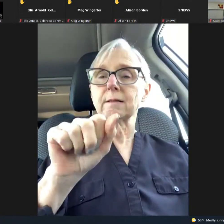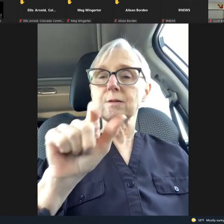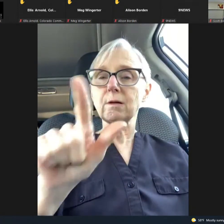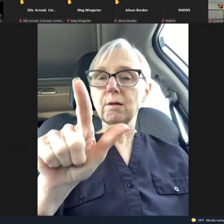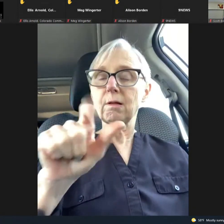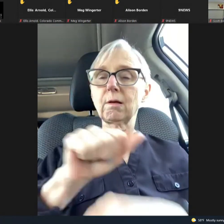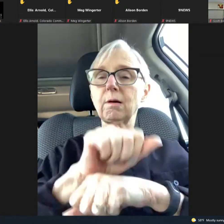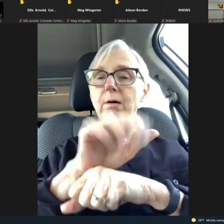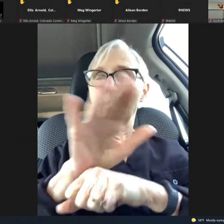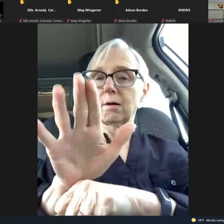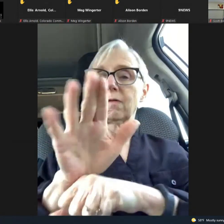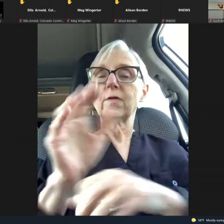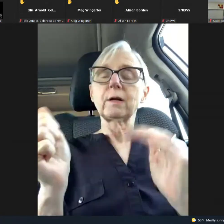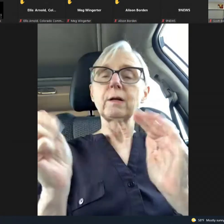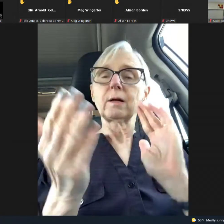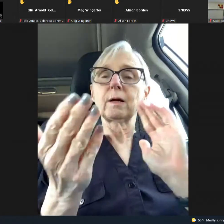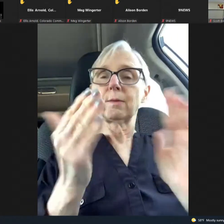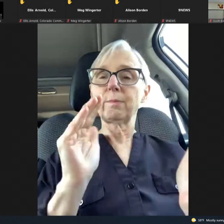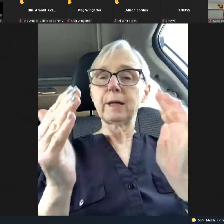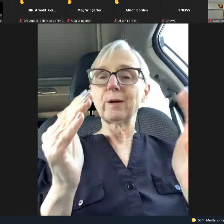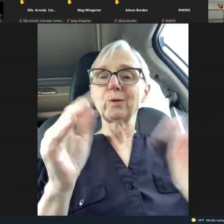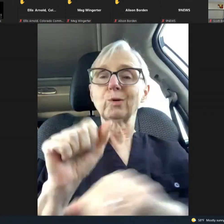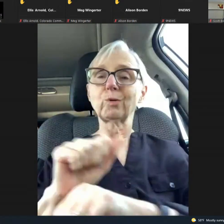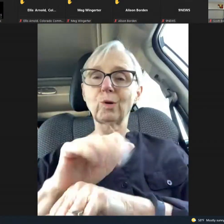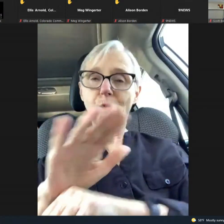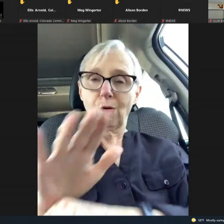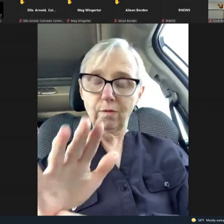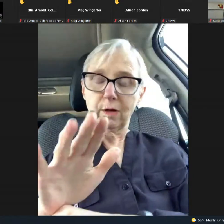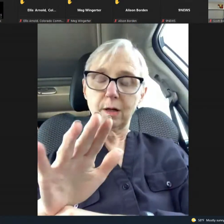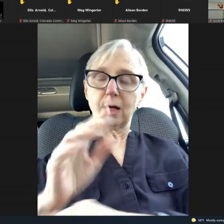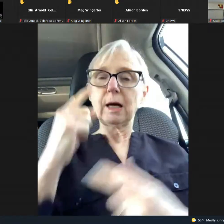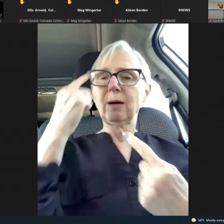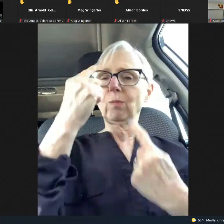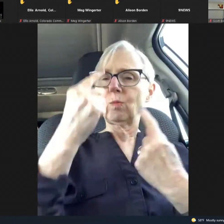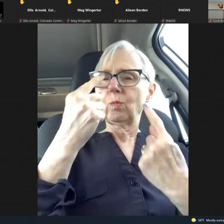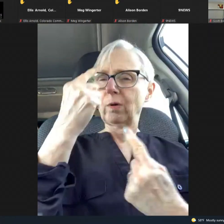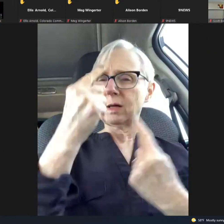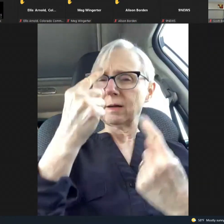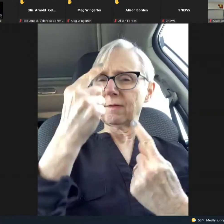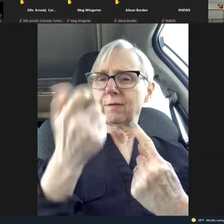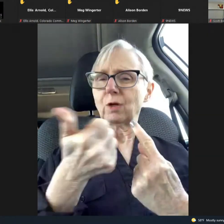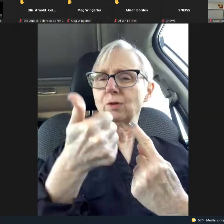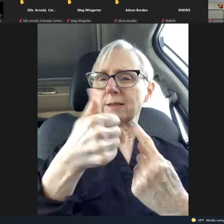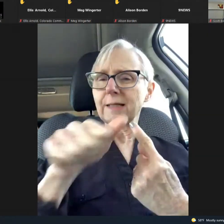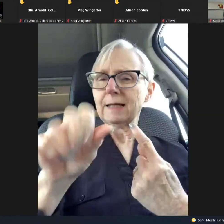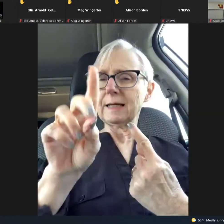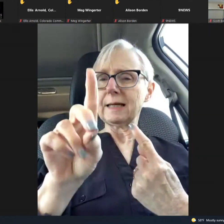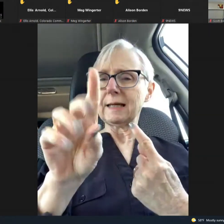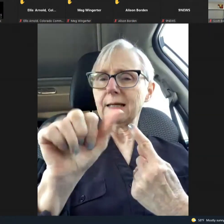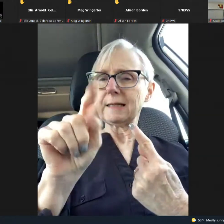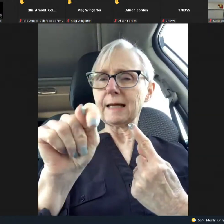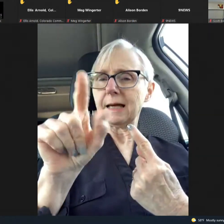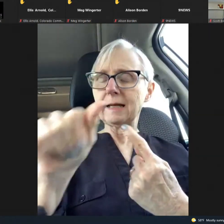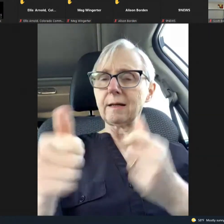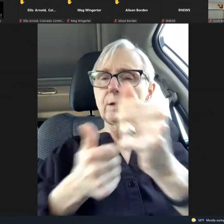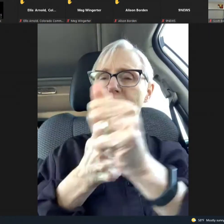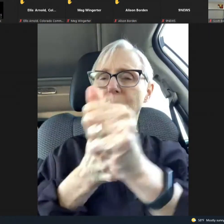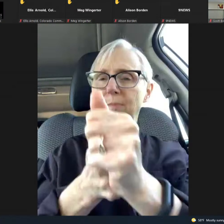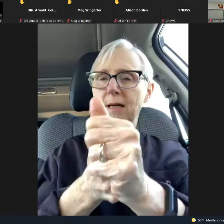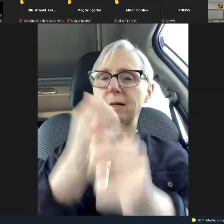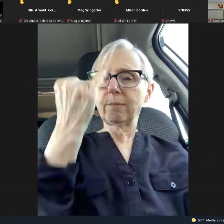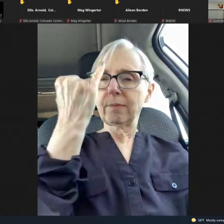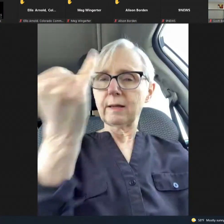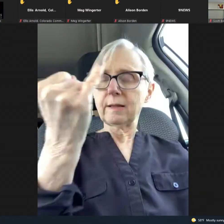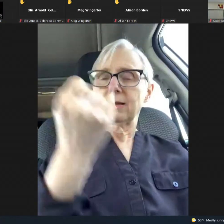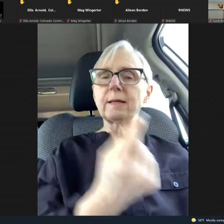Herlihy, I know you and I spoke about this yesterday, but I'm wondering if there's any data to back up the idea that